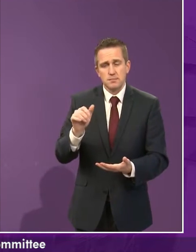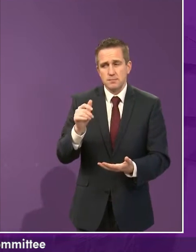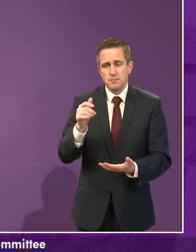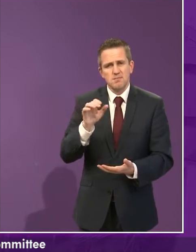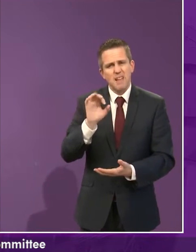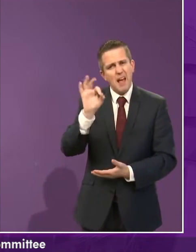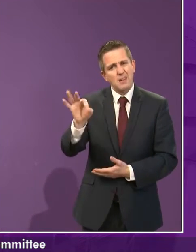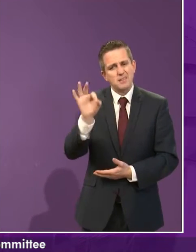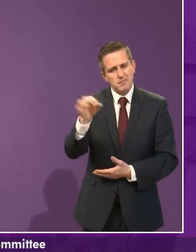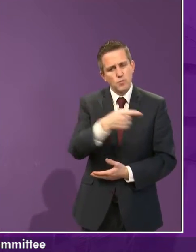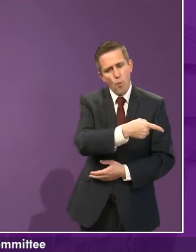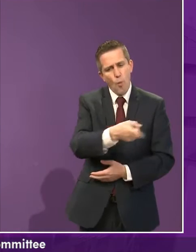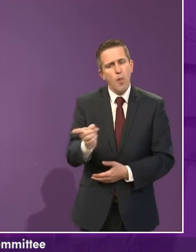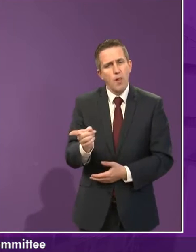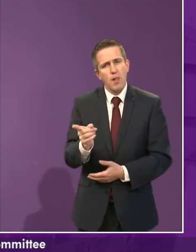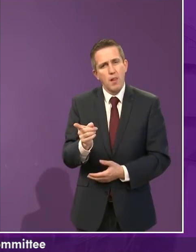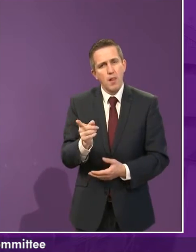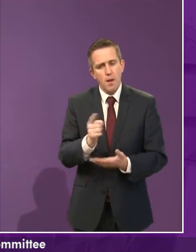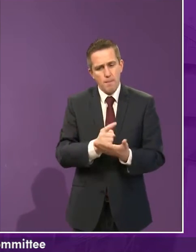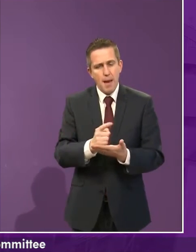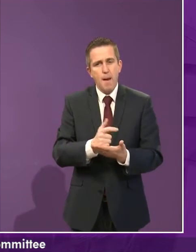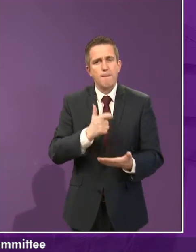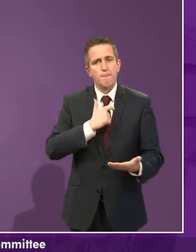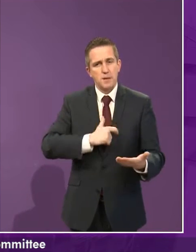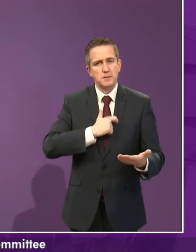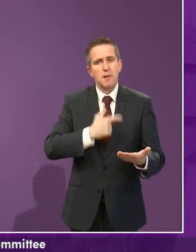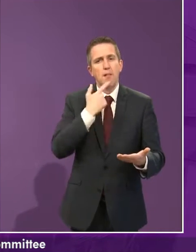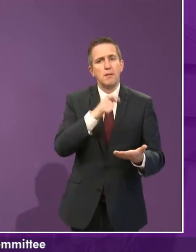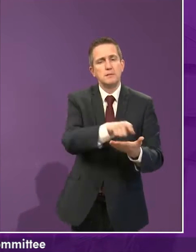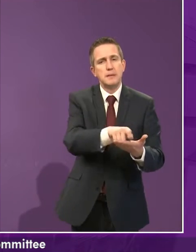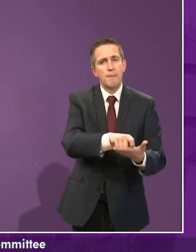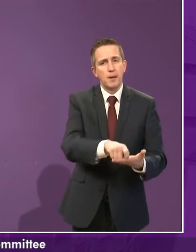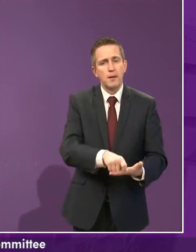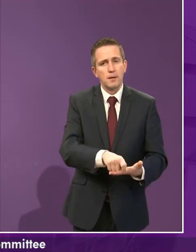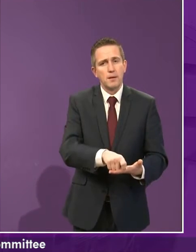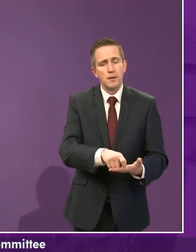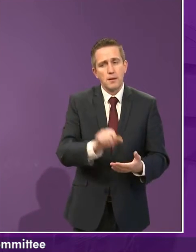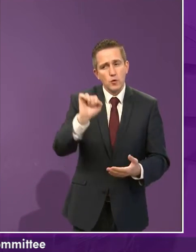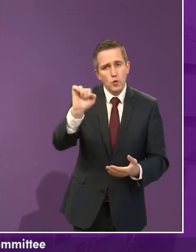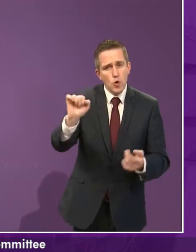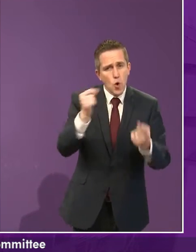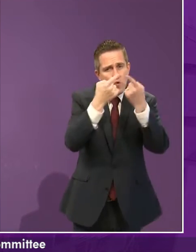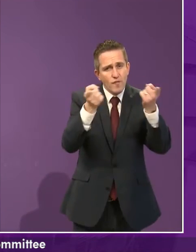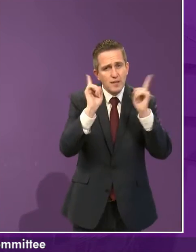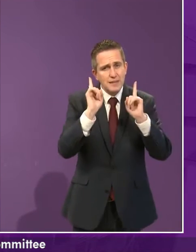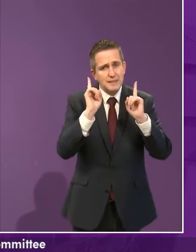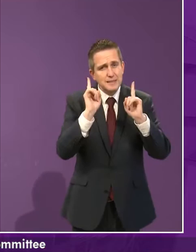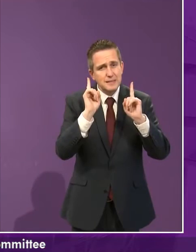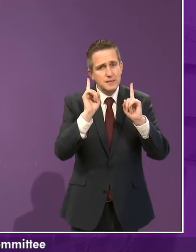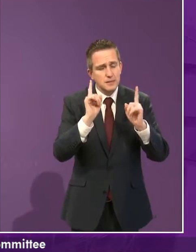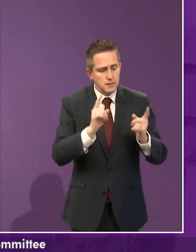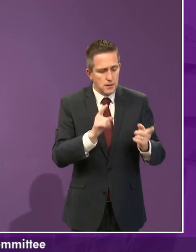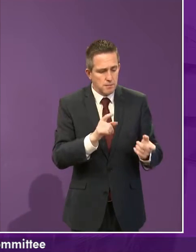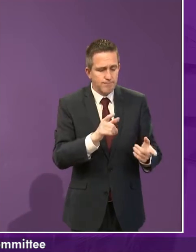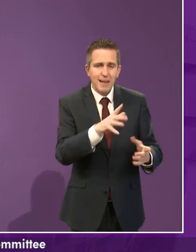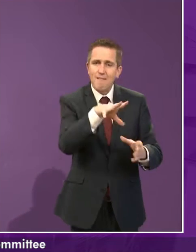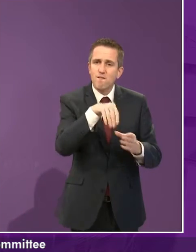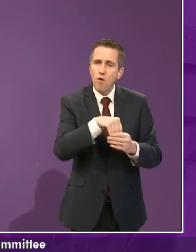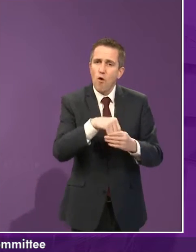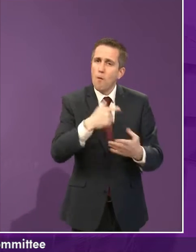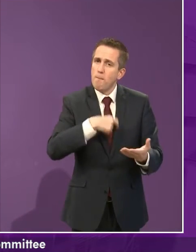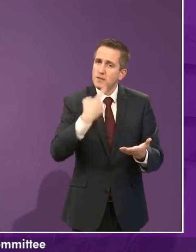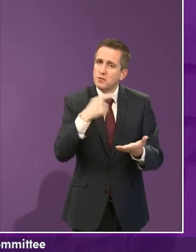a general question and not specifically about disability. Do each of your institutions use personal statements in the admissions